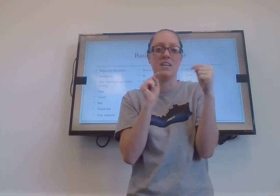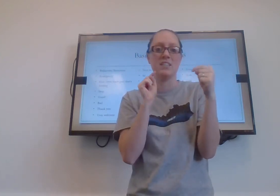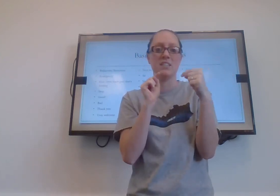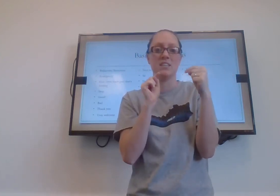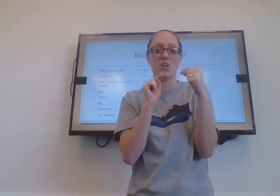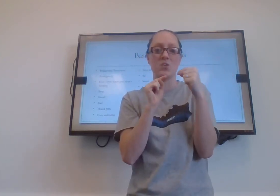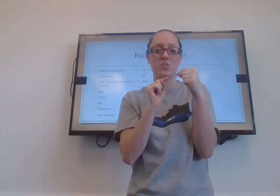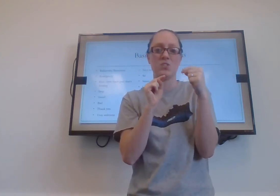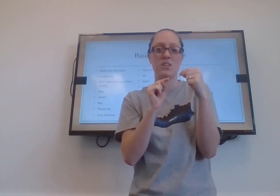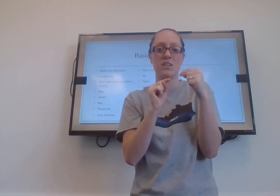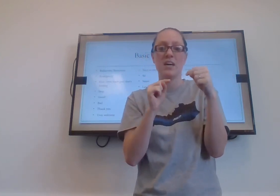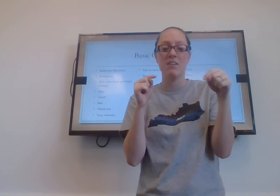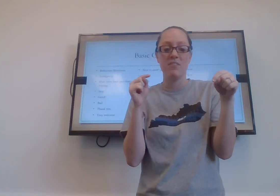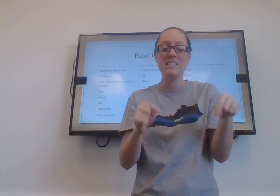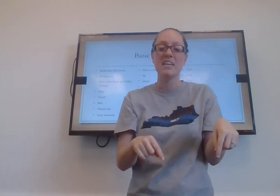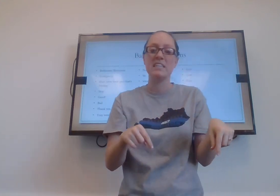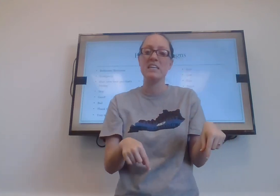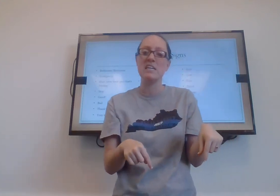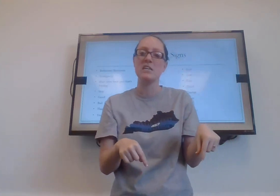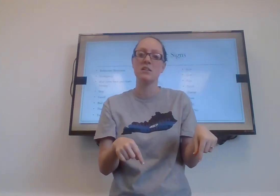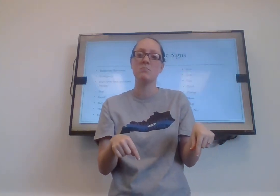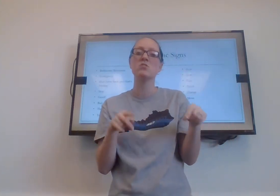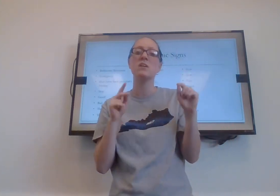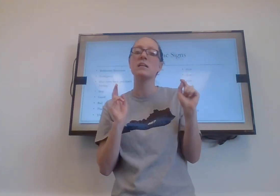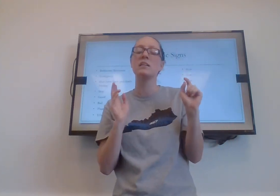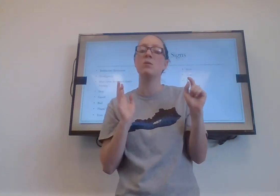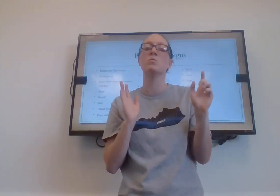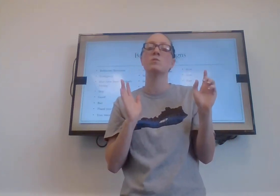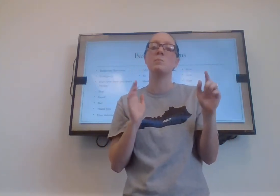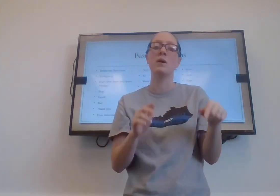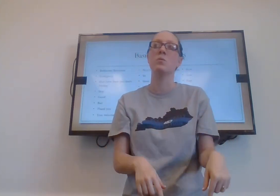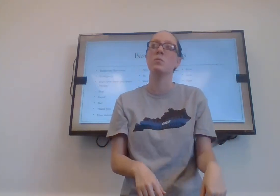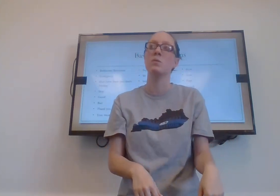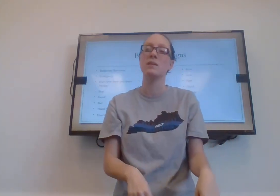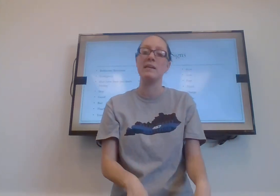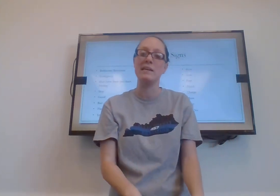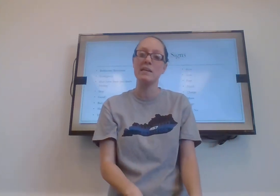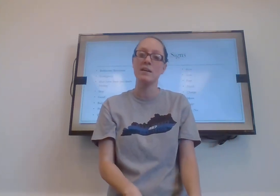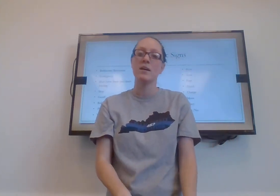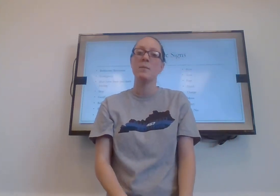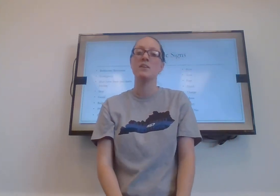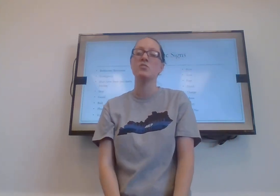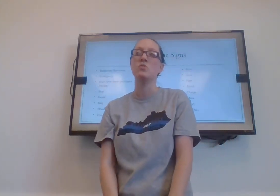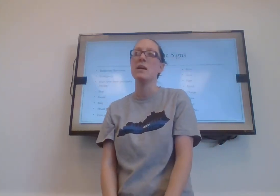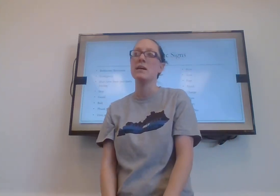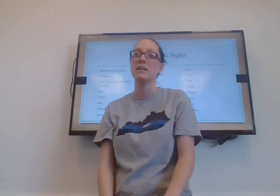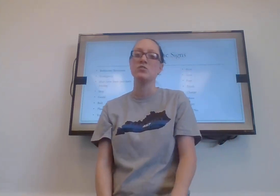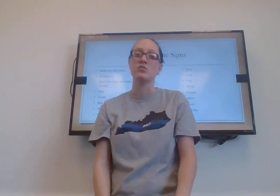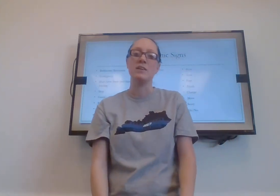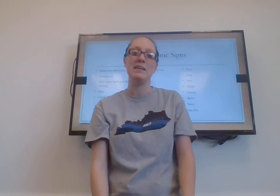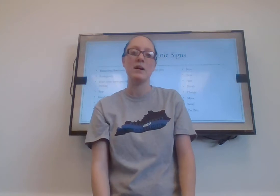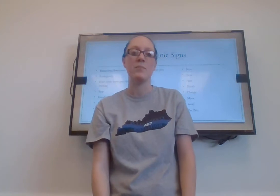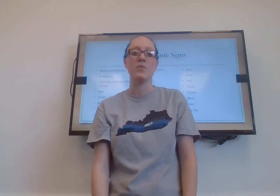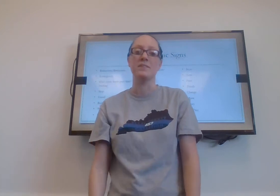Hand hurts. They say knee, most likely they will spell the word knee, because you can't get your knee up on the